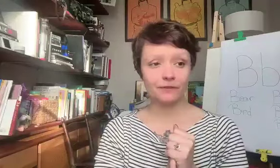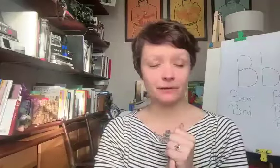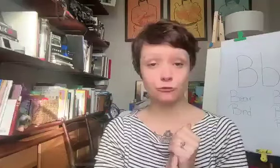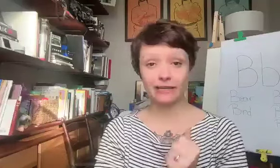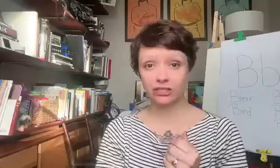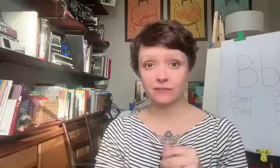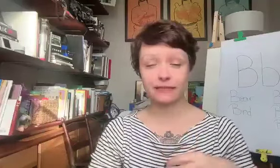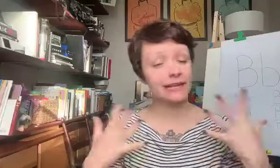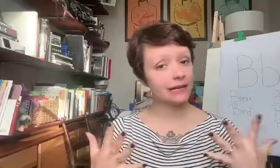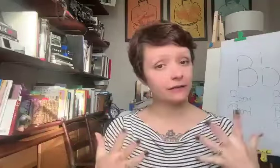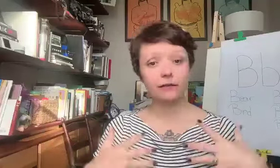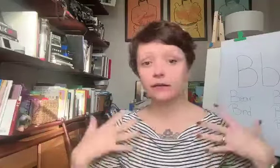some transitions because again,